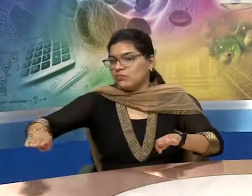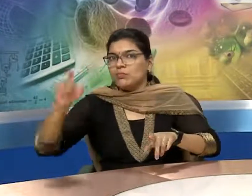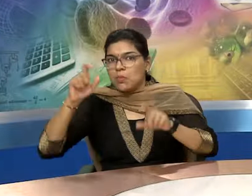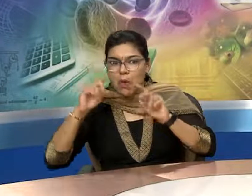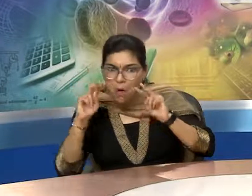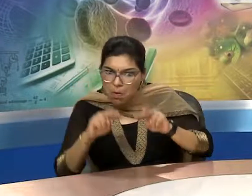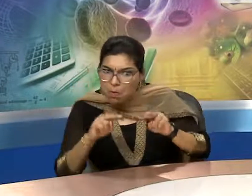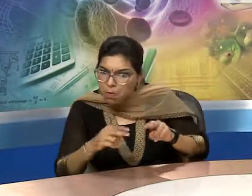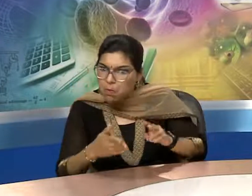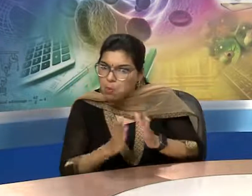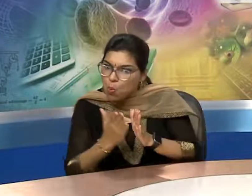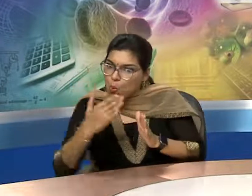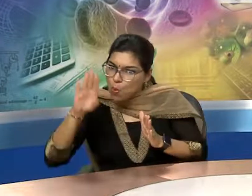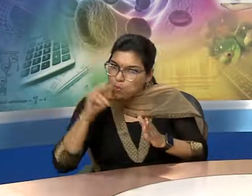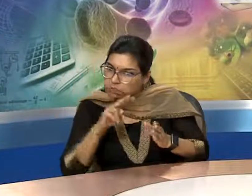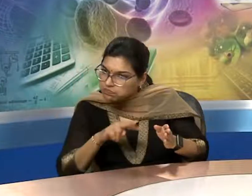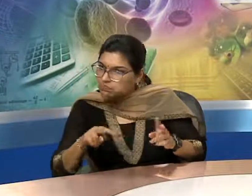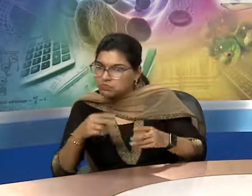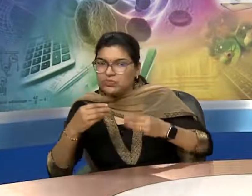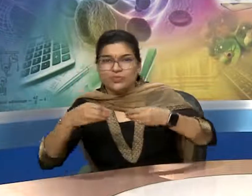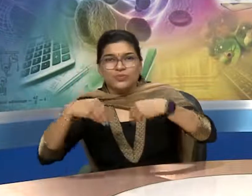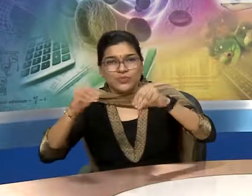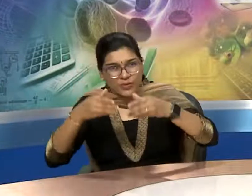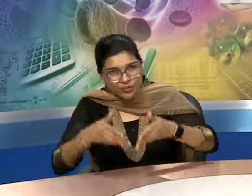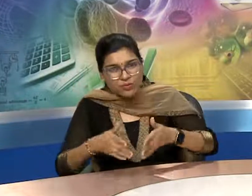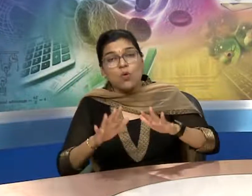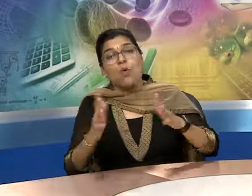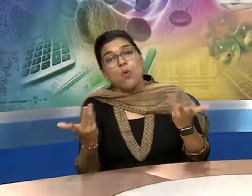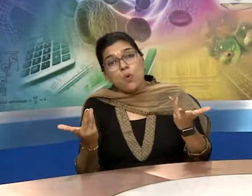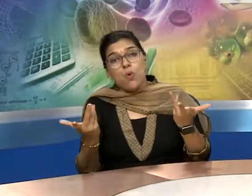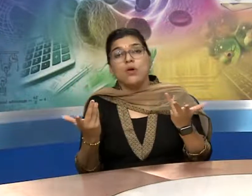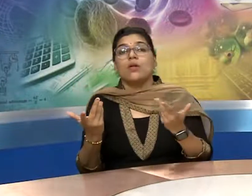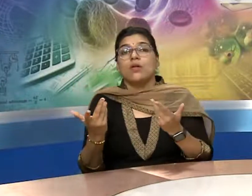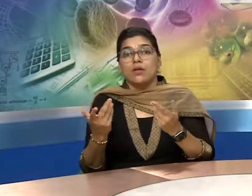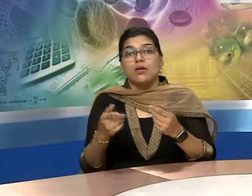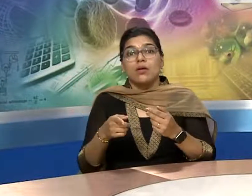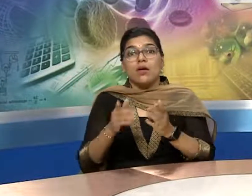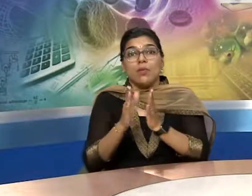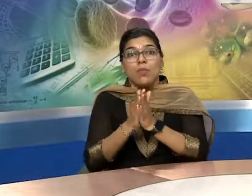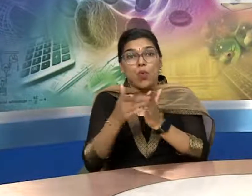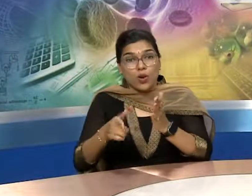and some cultural gatherings.